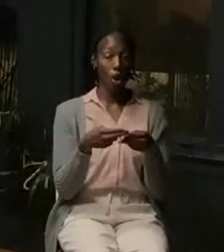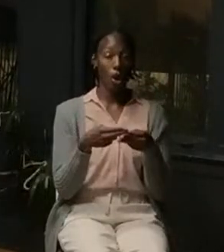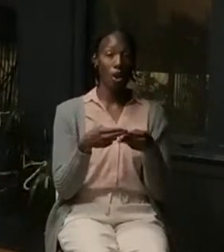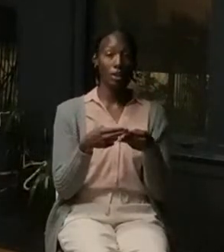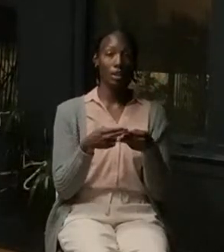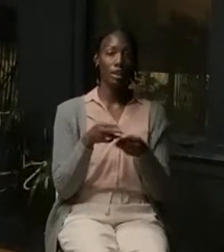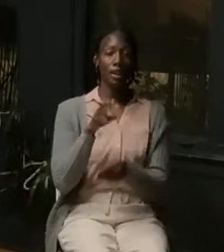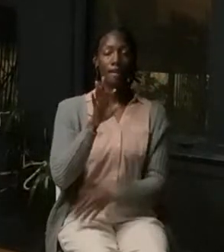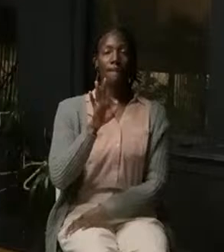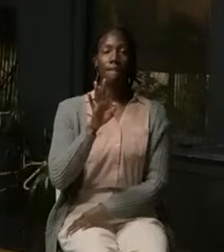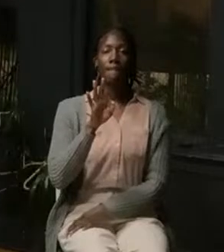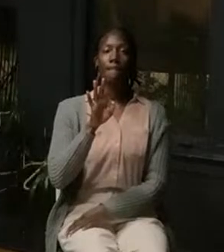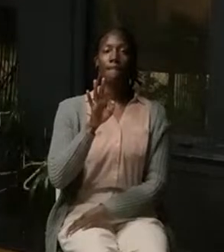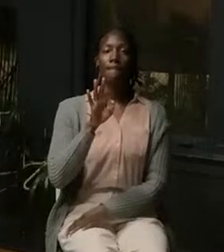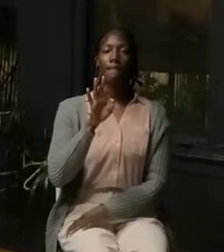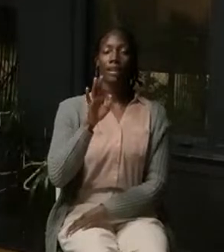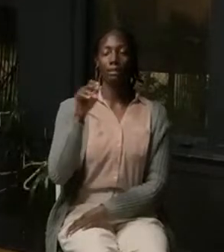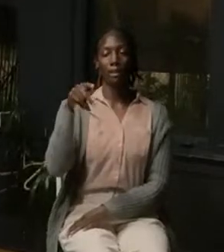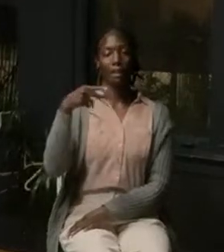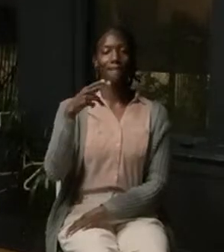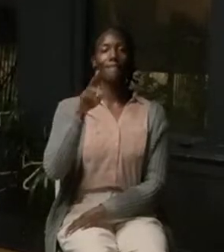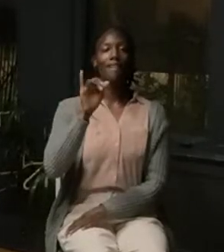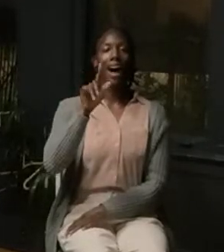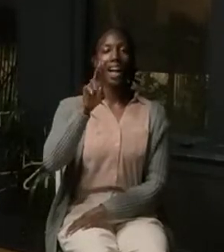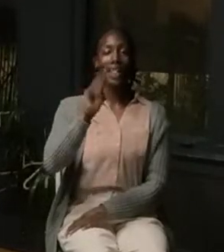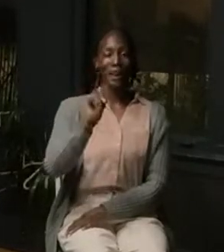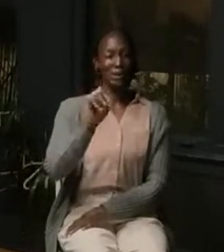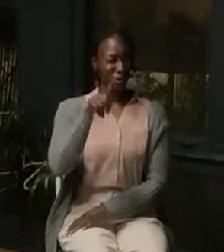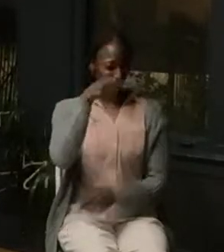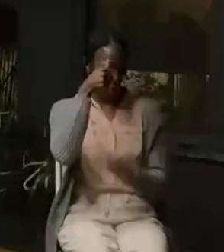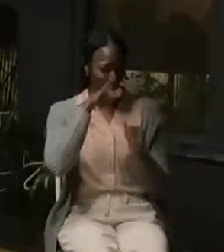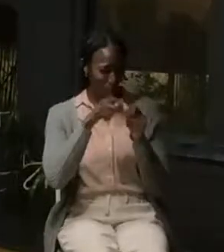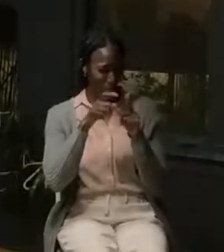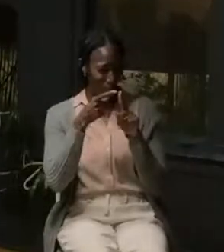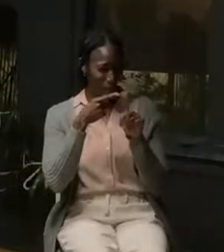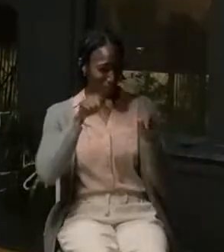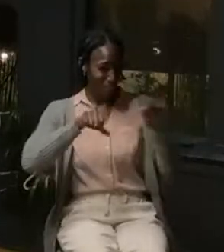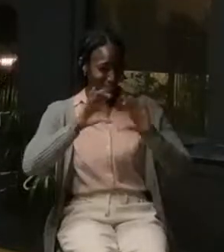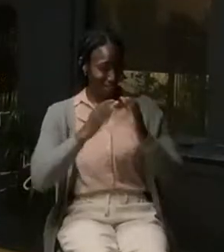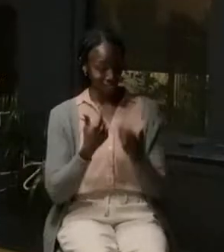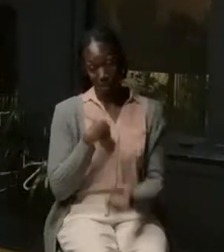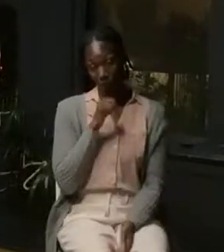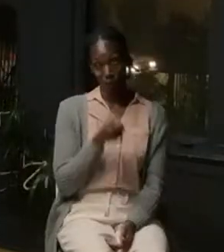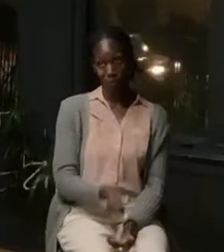Phylum. Remember that from science class? I don't.